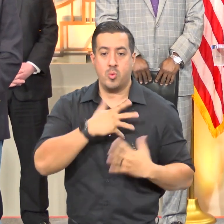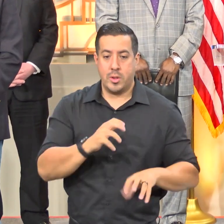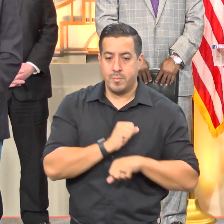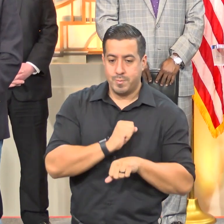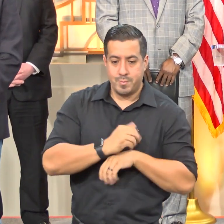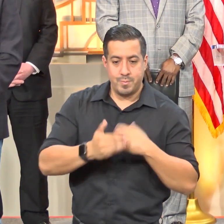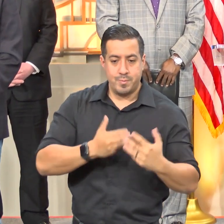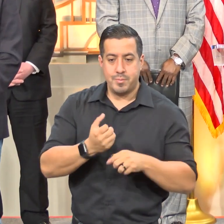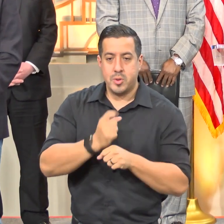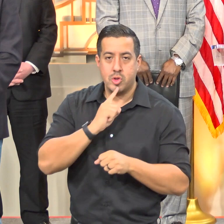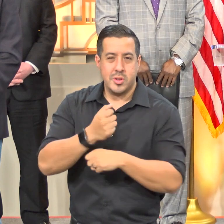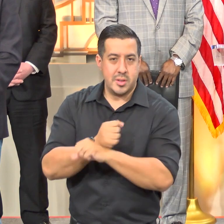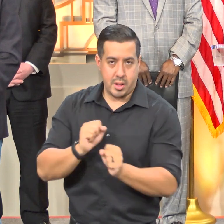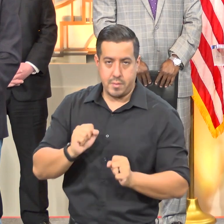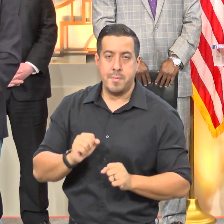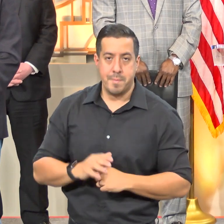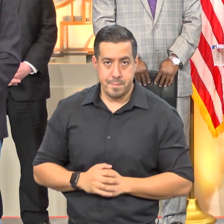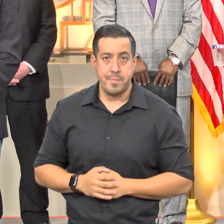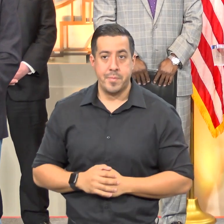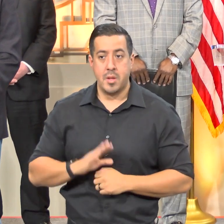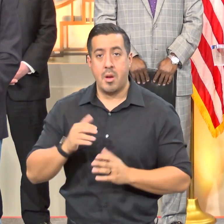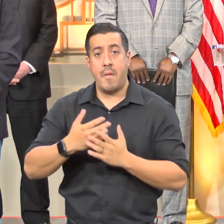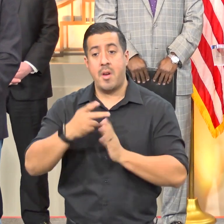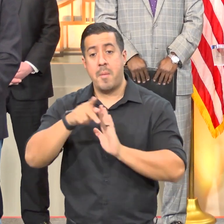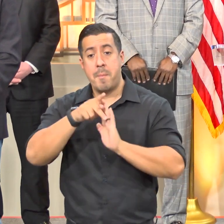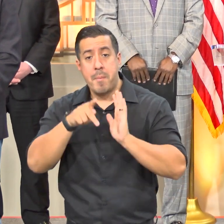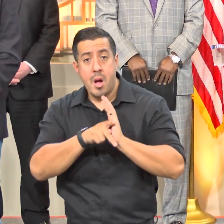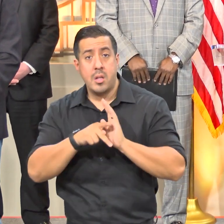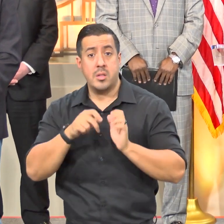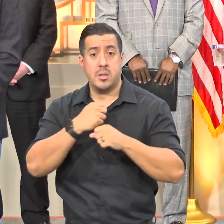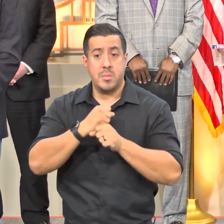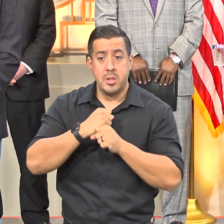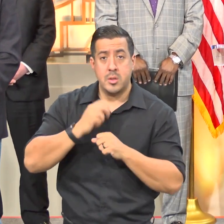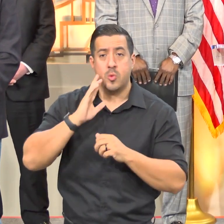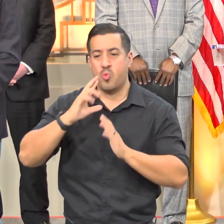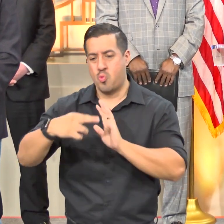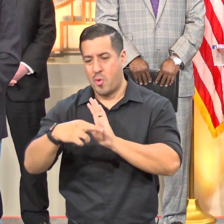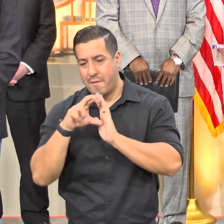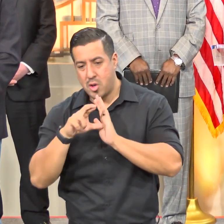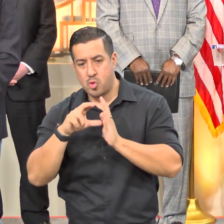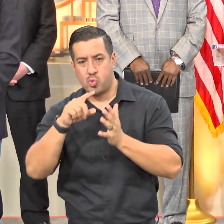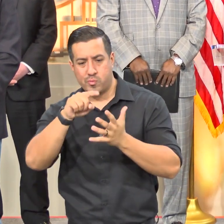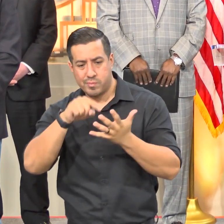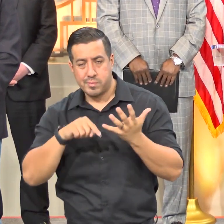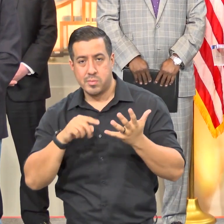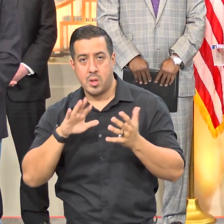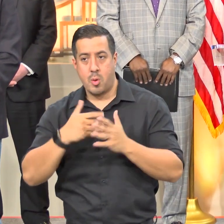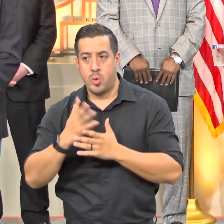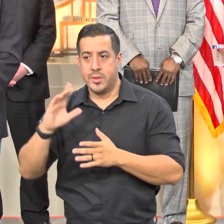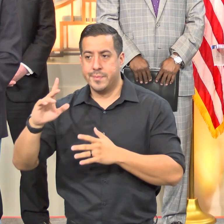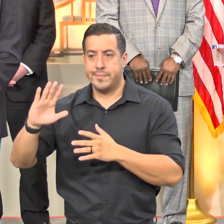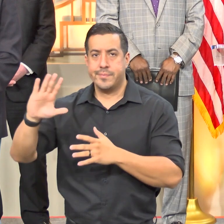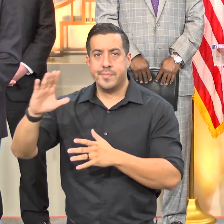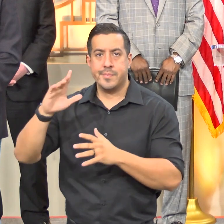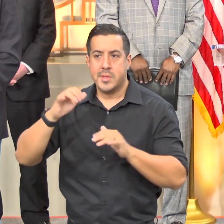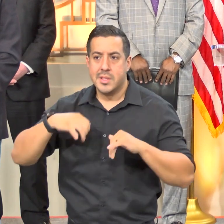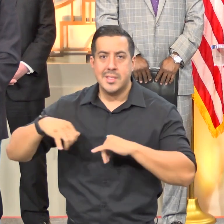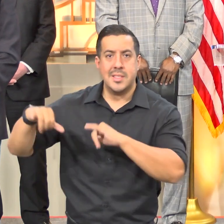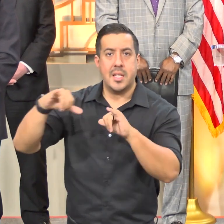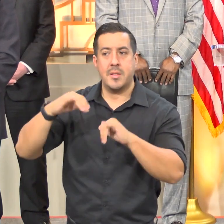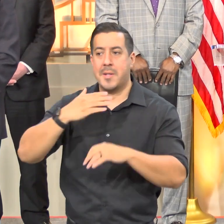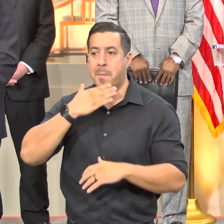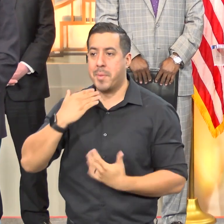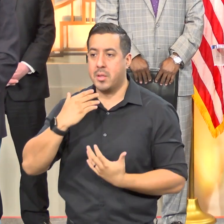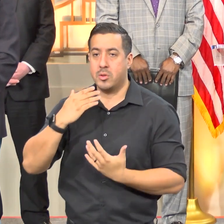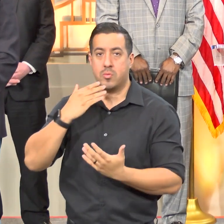Existing policy, procedures, and requisites will be reviewed, as well as industry standards and best practices to